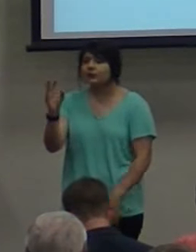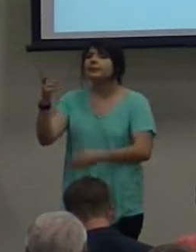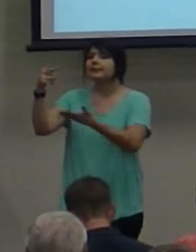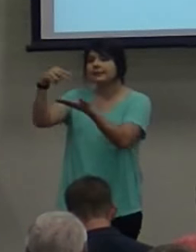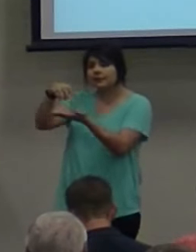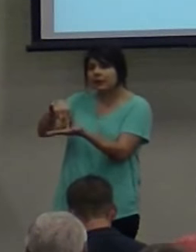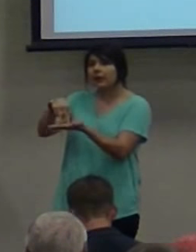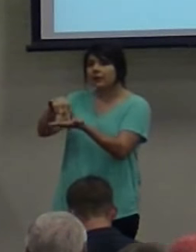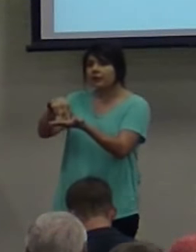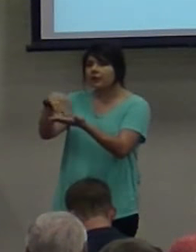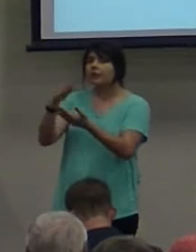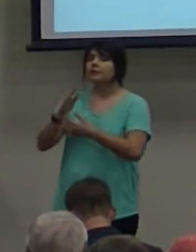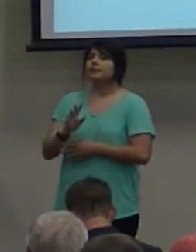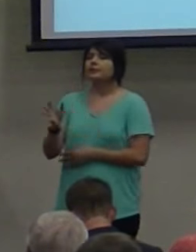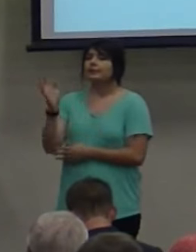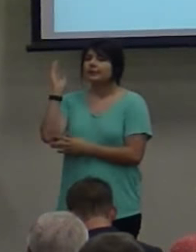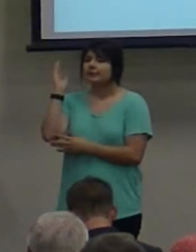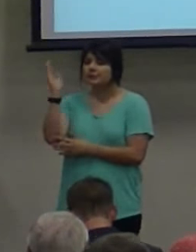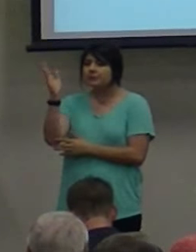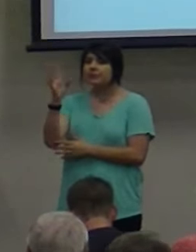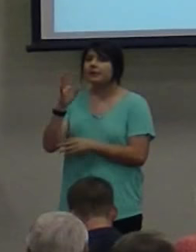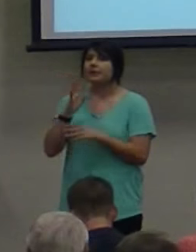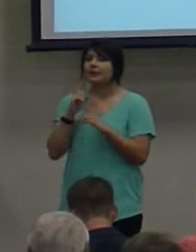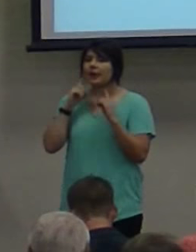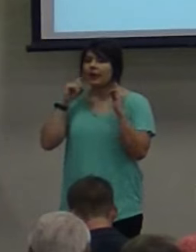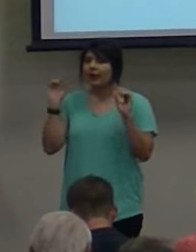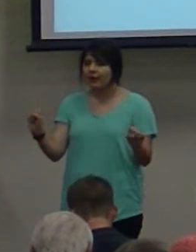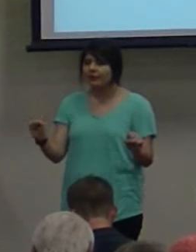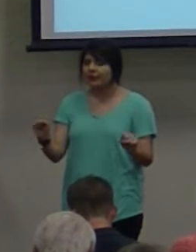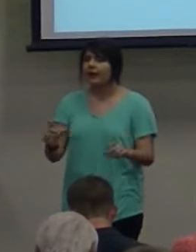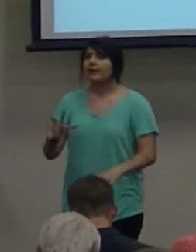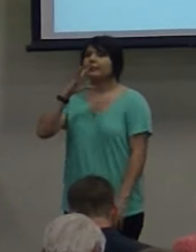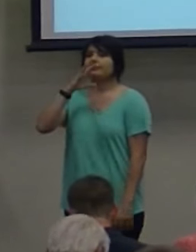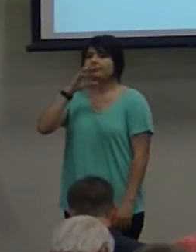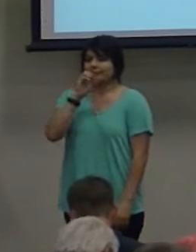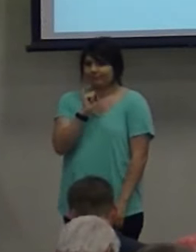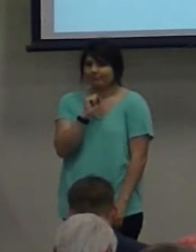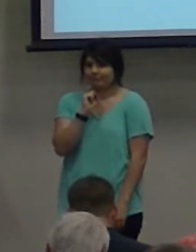up, speak up, and then shut up."